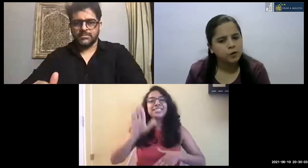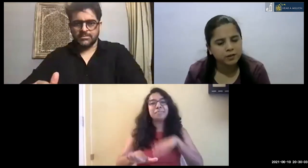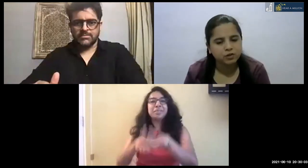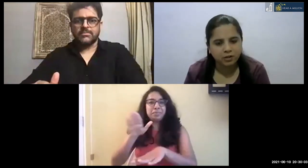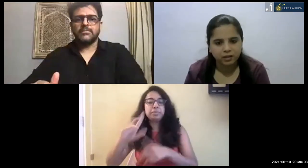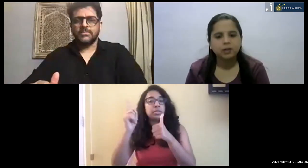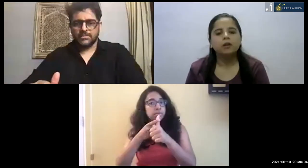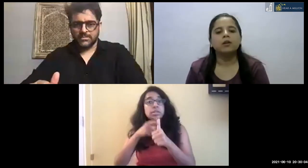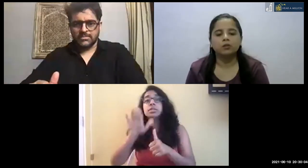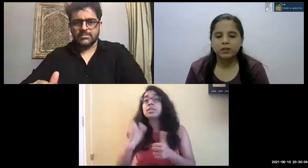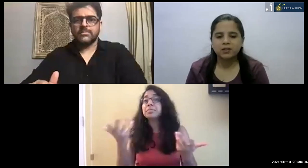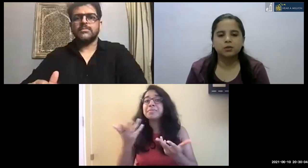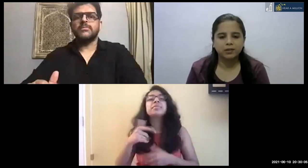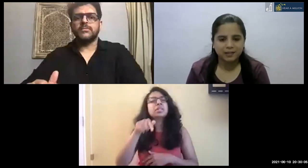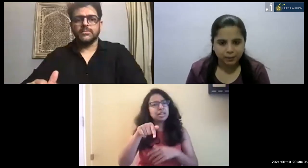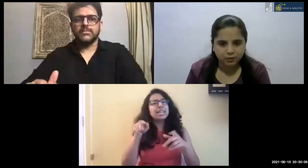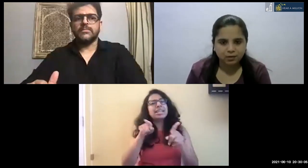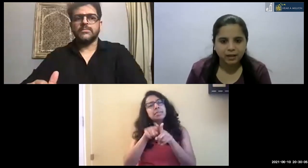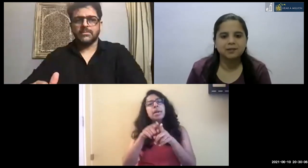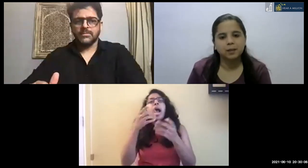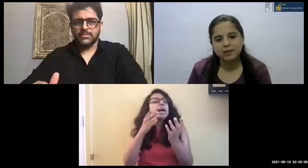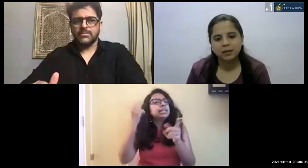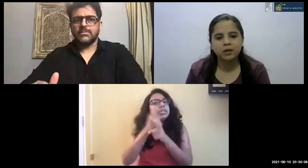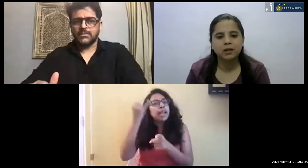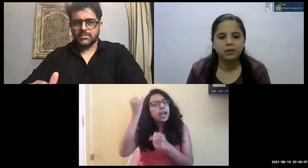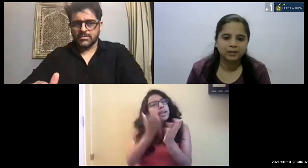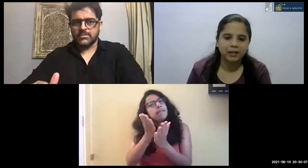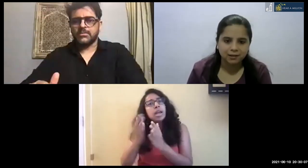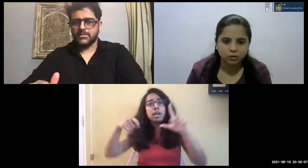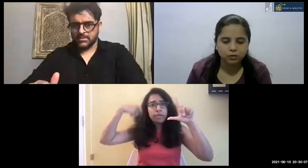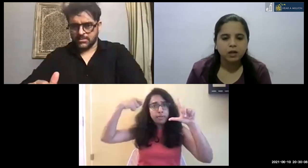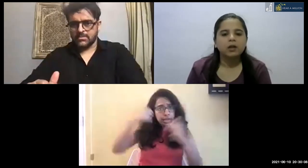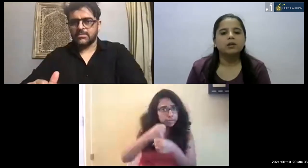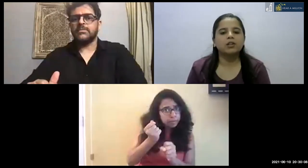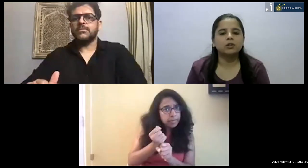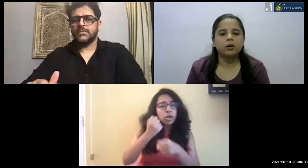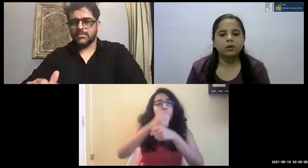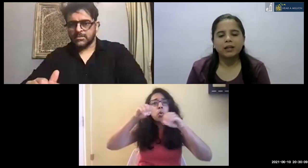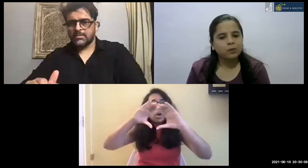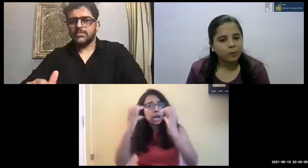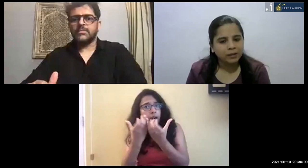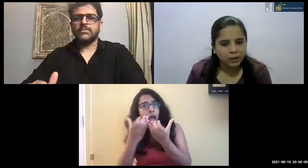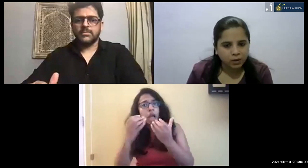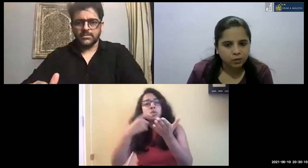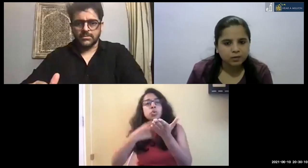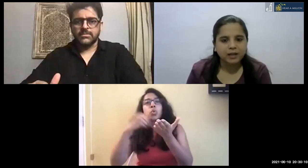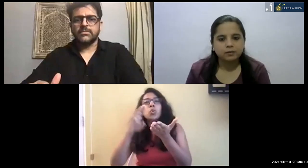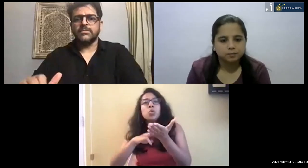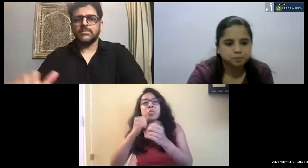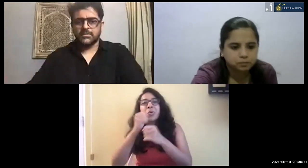We don't force children, just and step by step things. So teacher thought, okay, they will make the